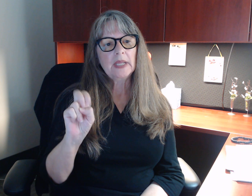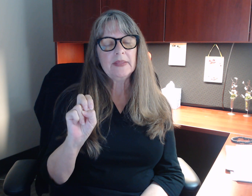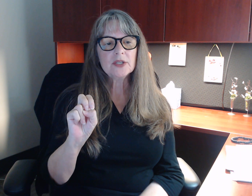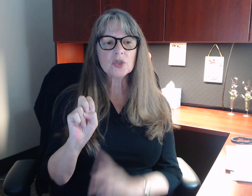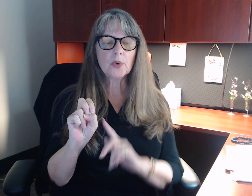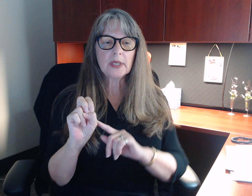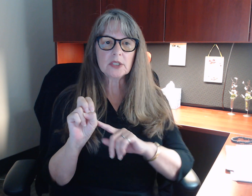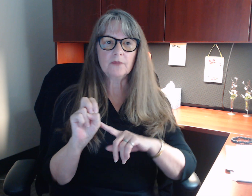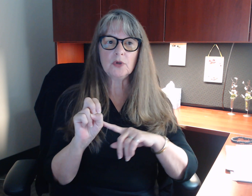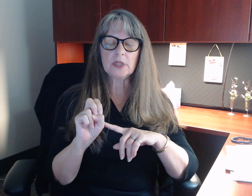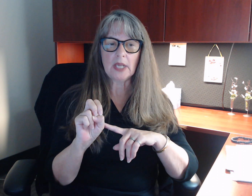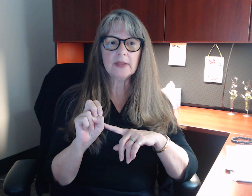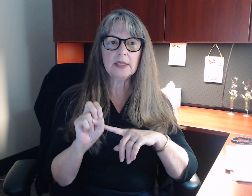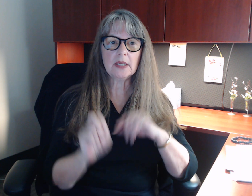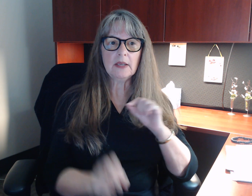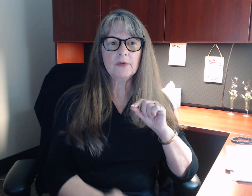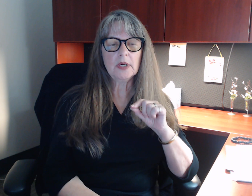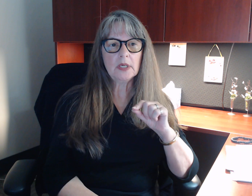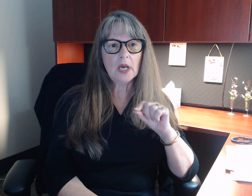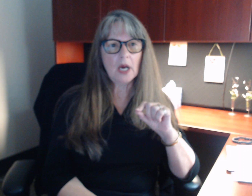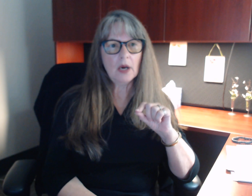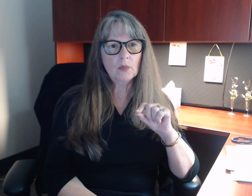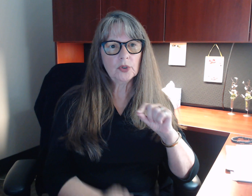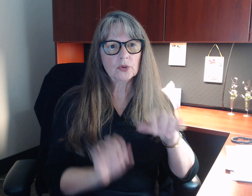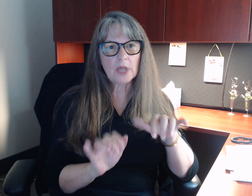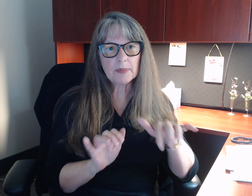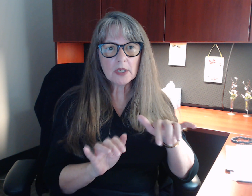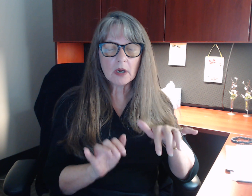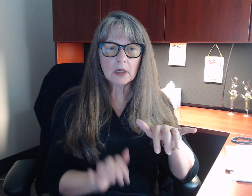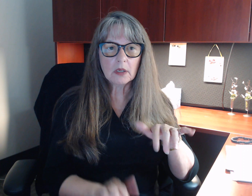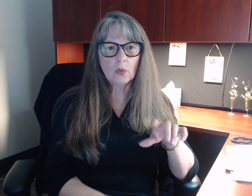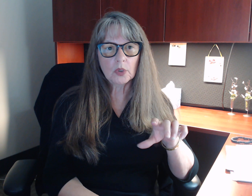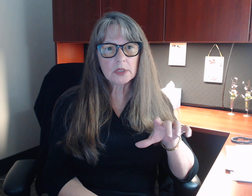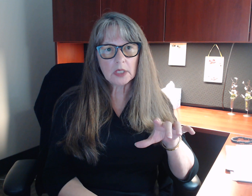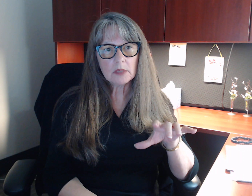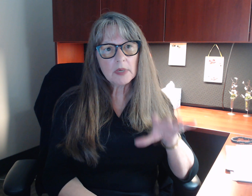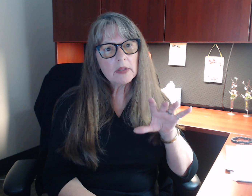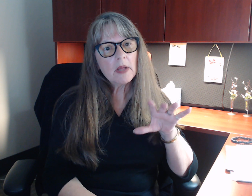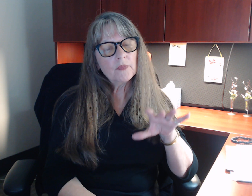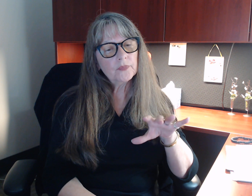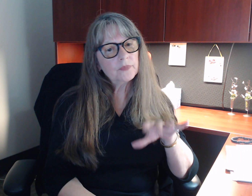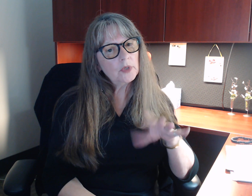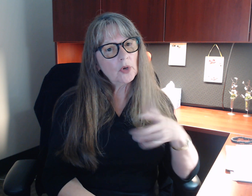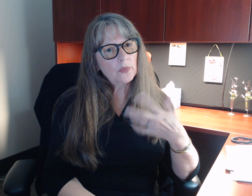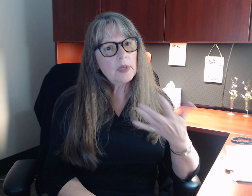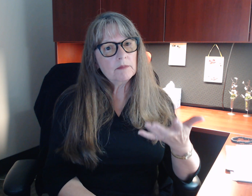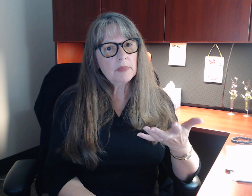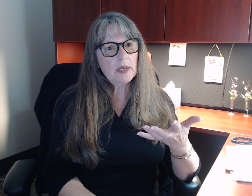this is where it gets confusing. I think even when you're typing a Word document, it